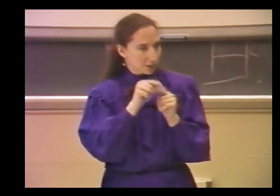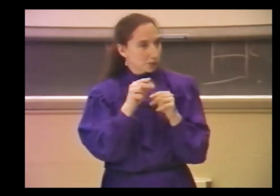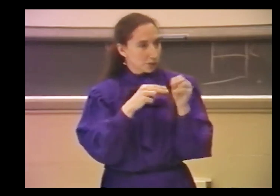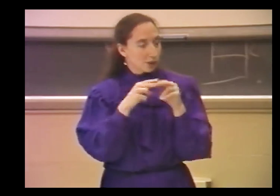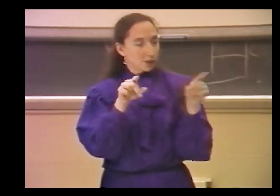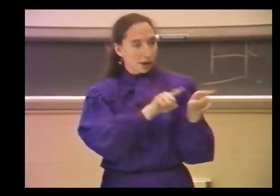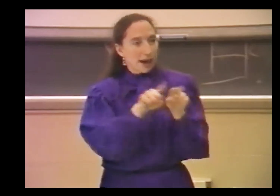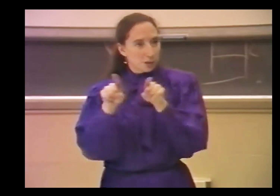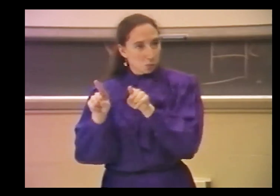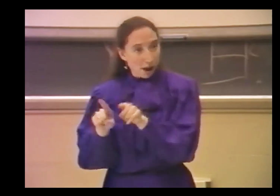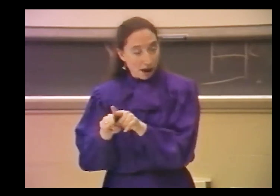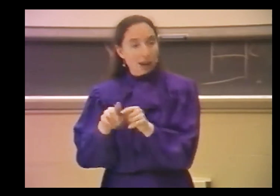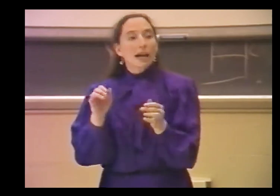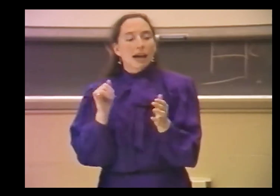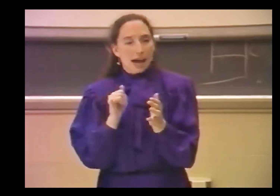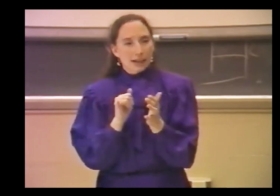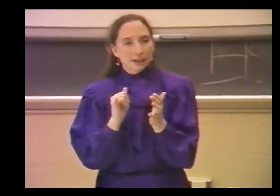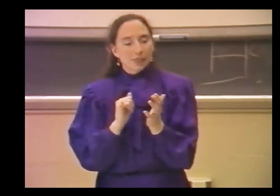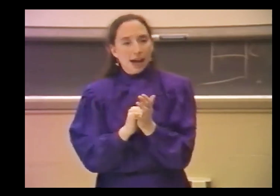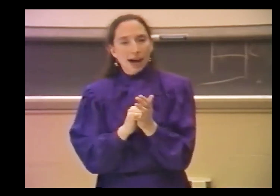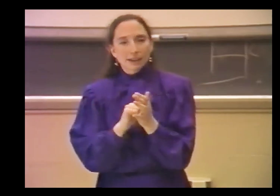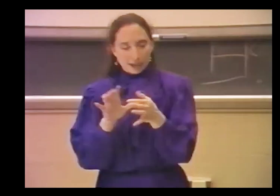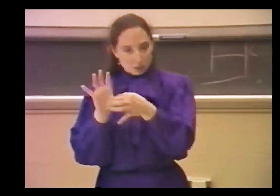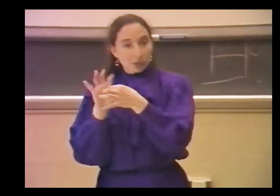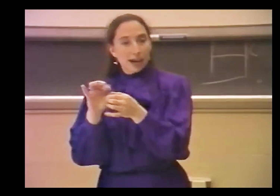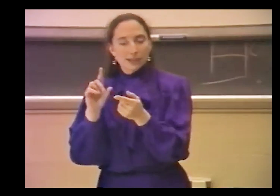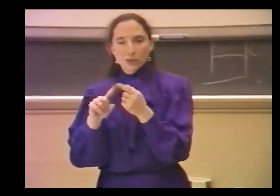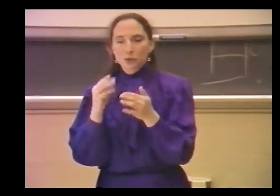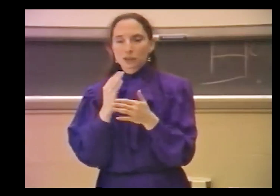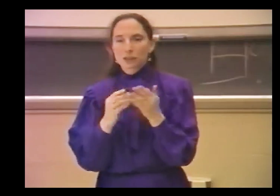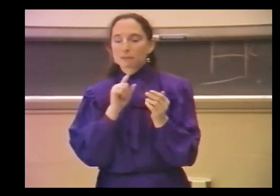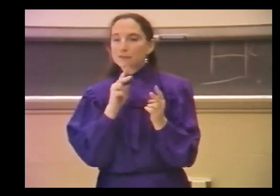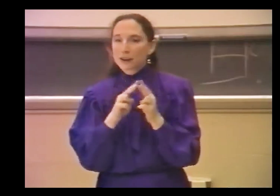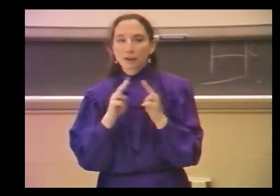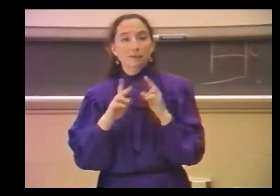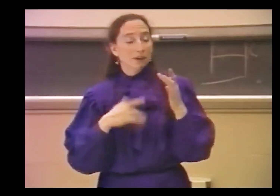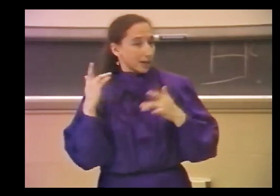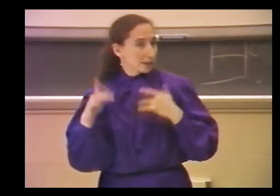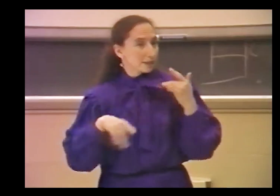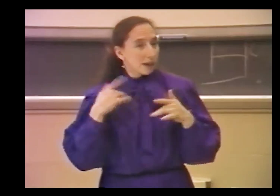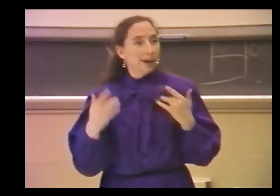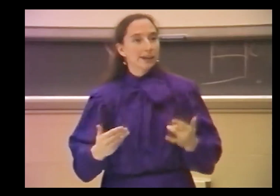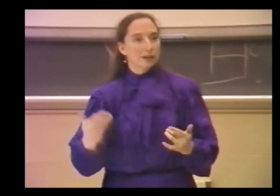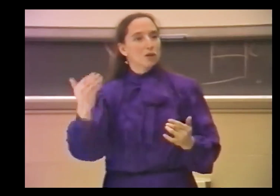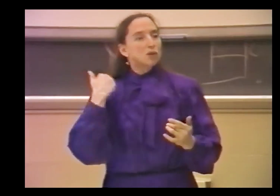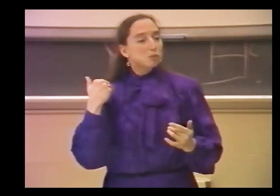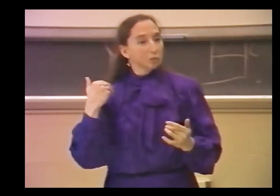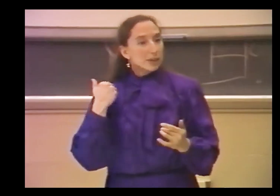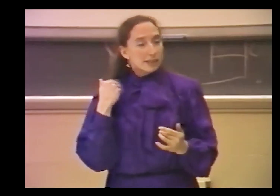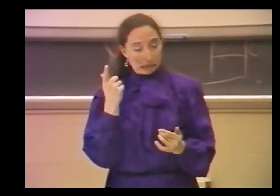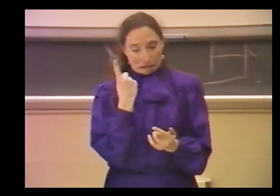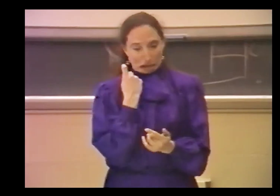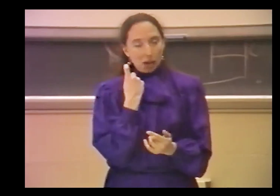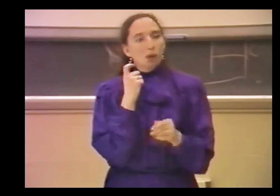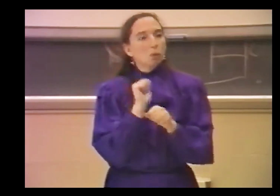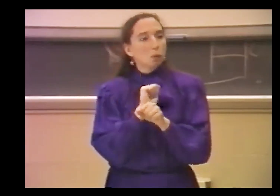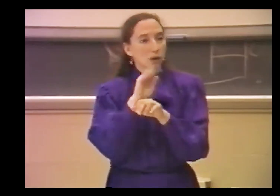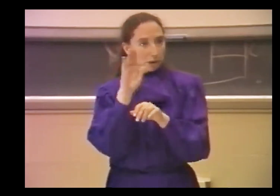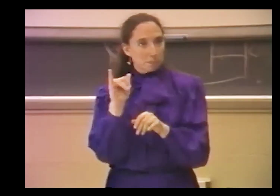sub-lexical structure as well. And that relates to some very, very exciting recent work